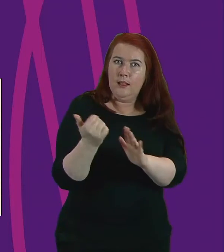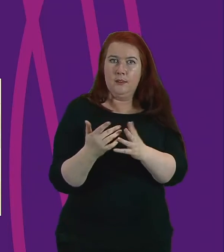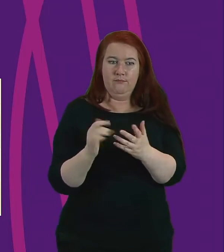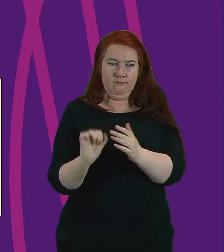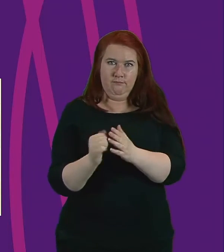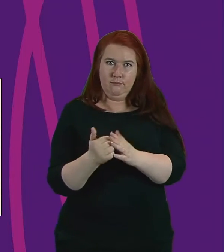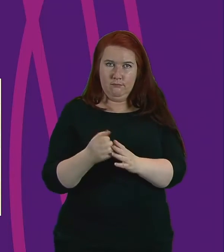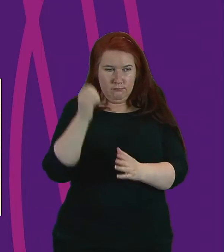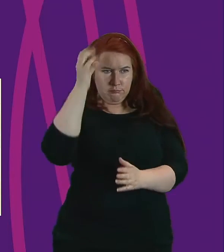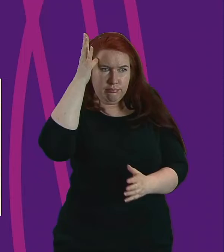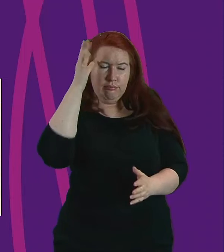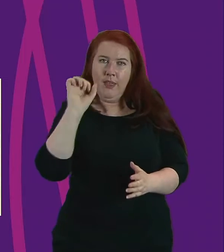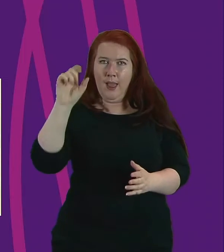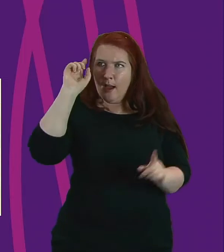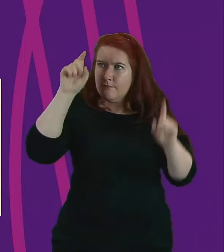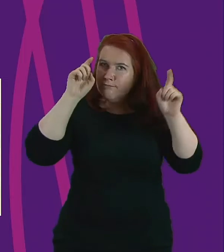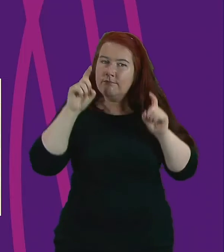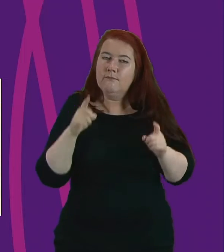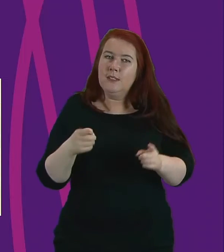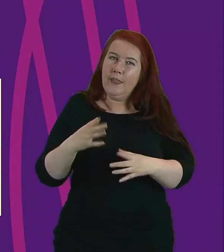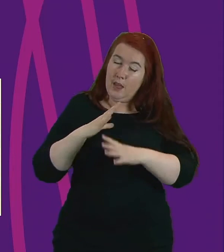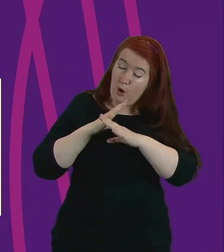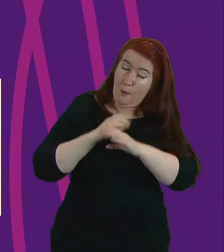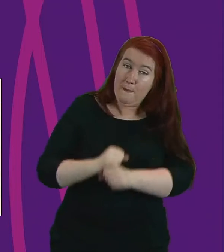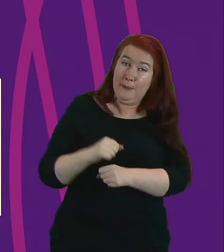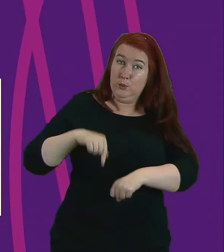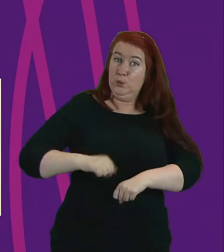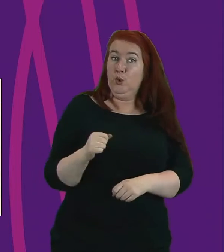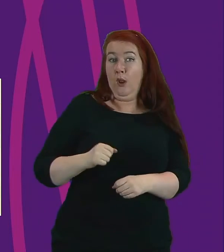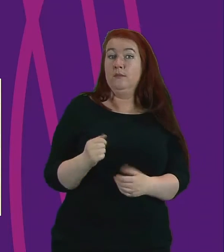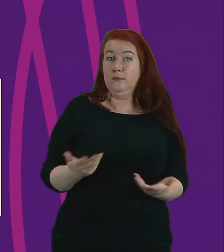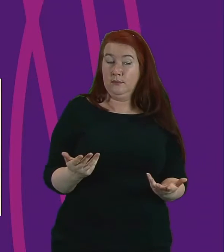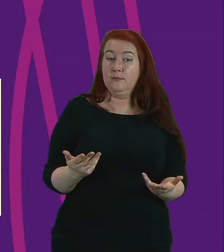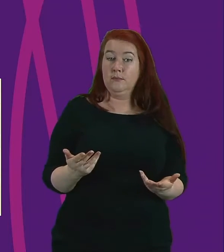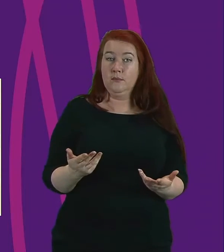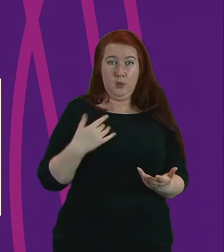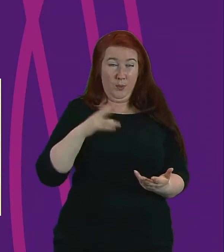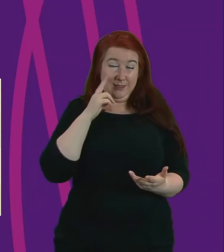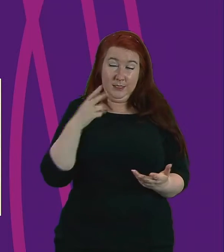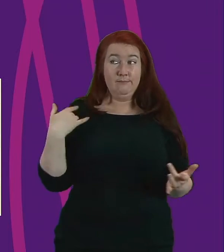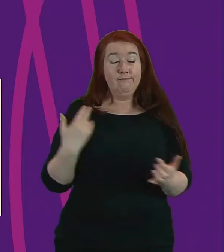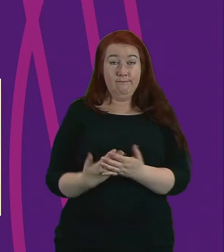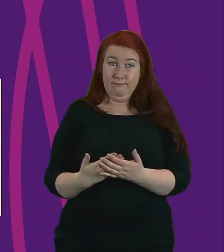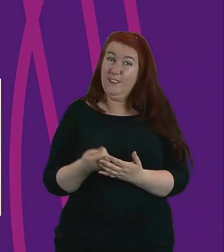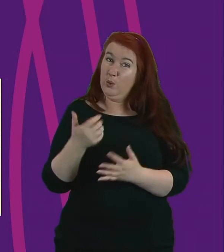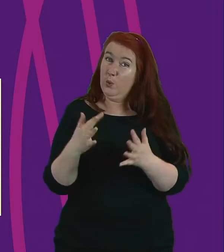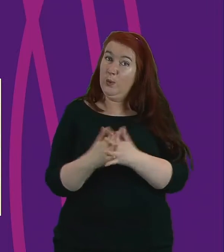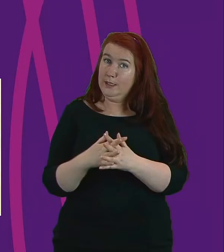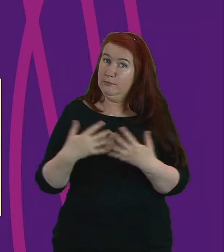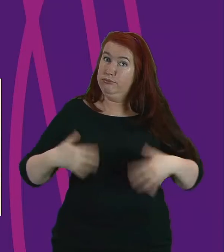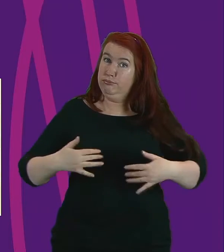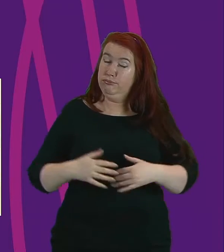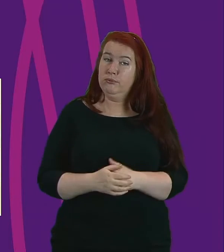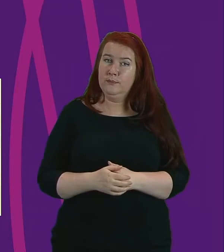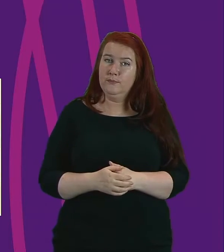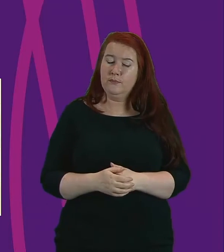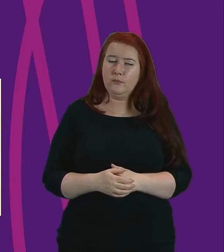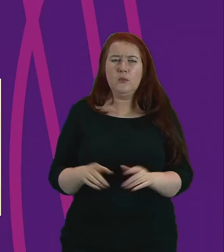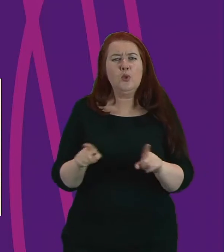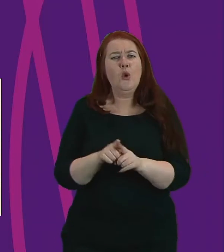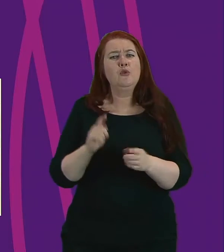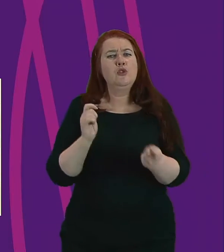their dedication to this country. The dedication that we have seen all too evident over the last few weeks. Changing the way that we